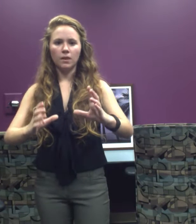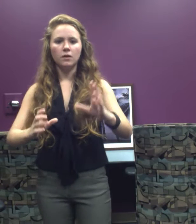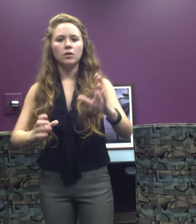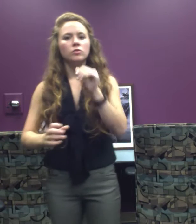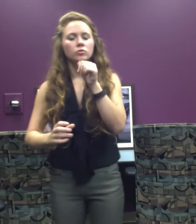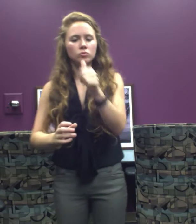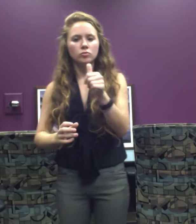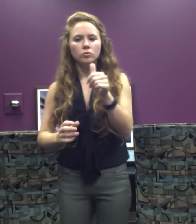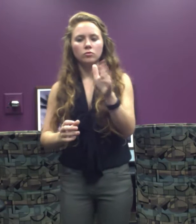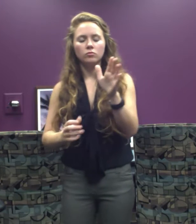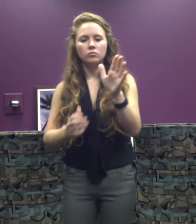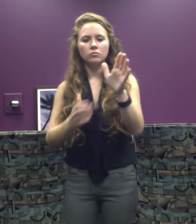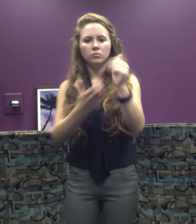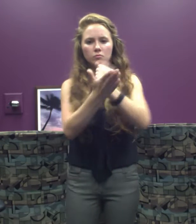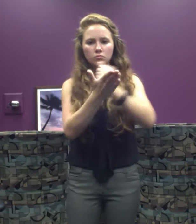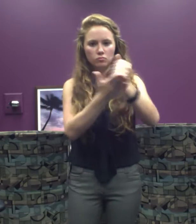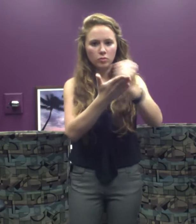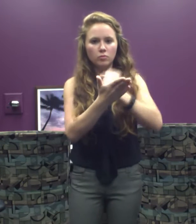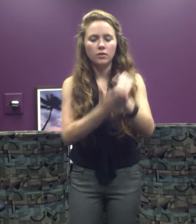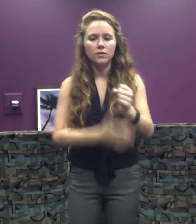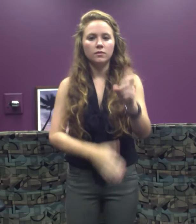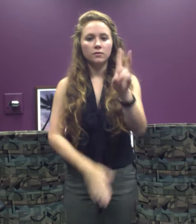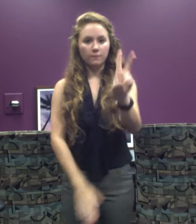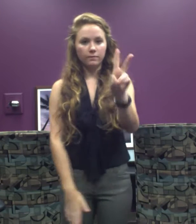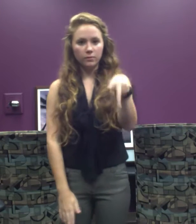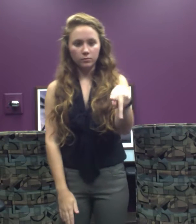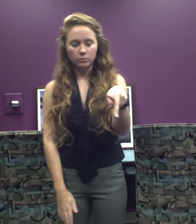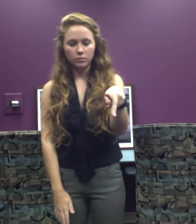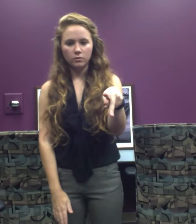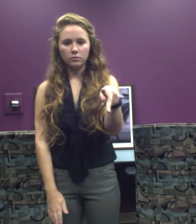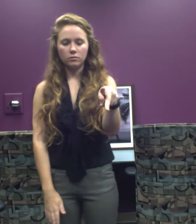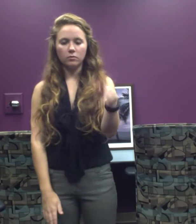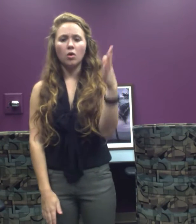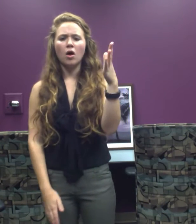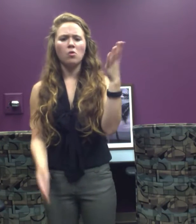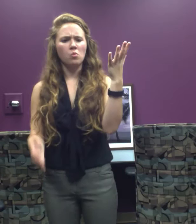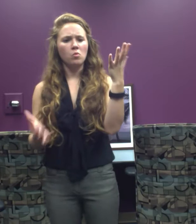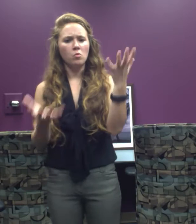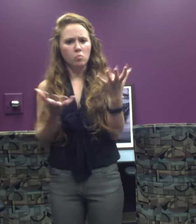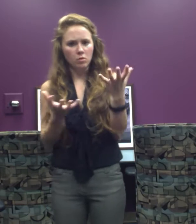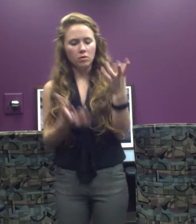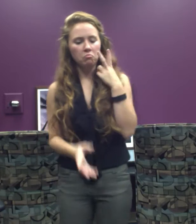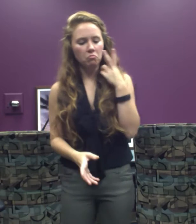see a vanishing point on your papers. And you're going to remember that for next week.